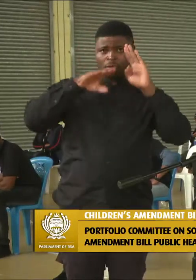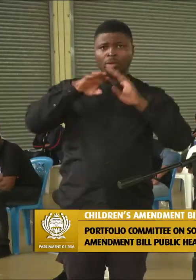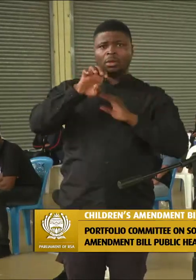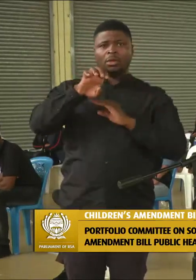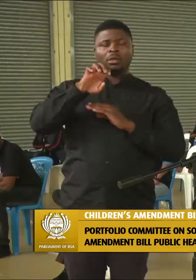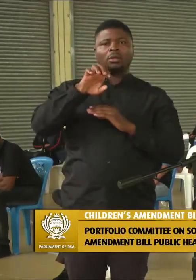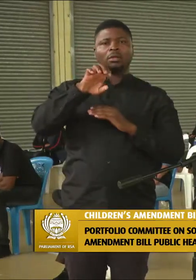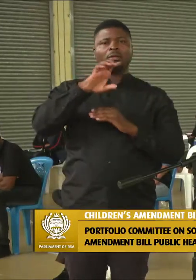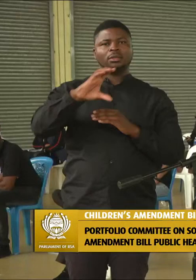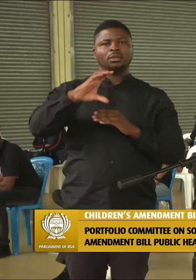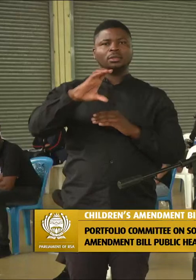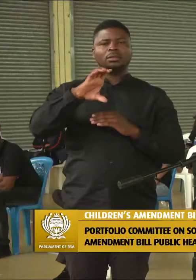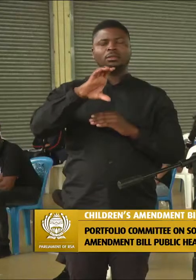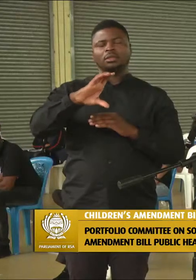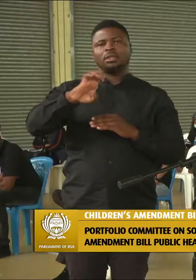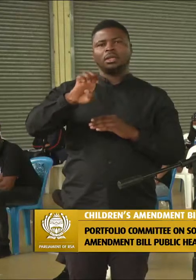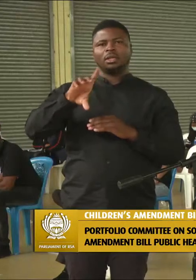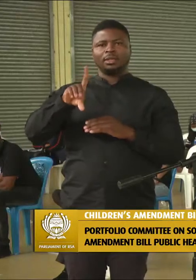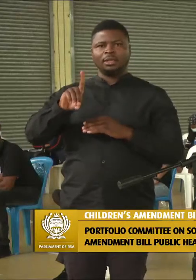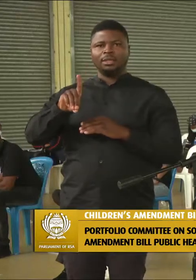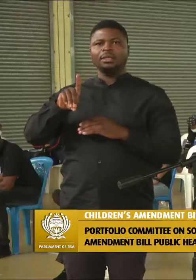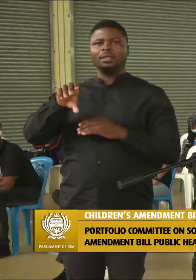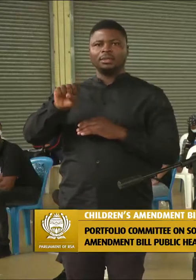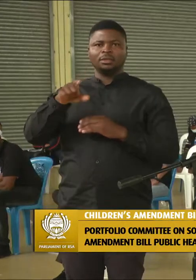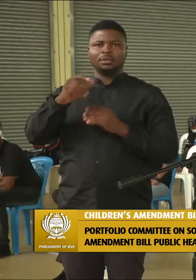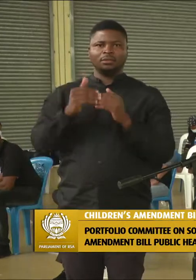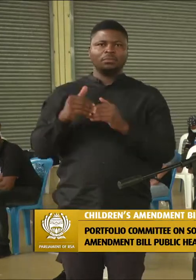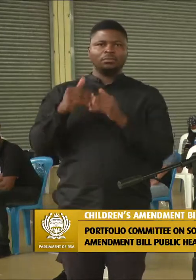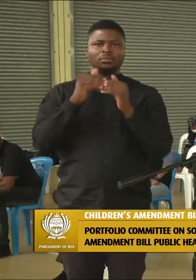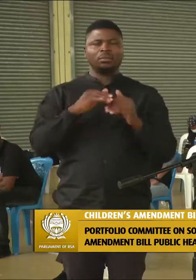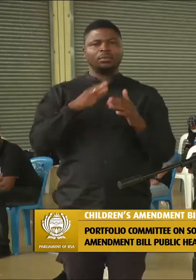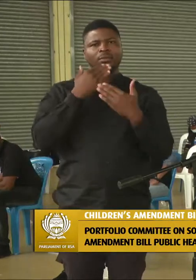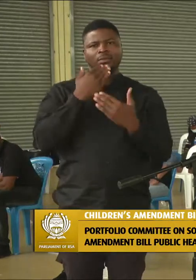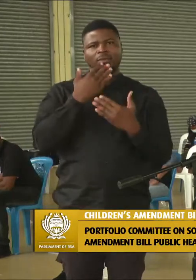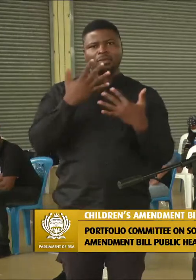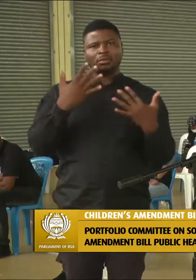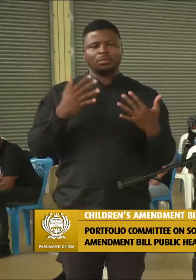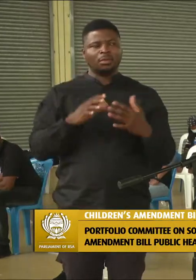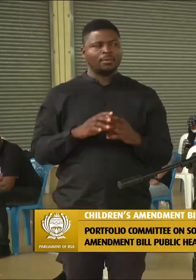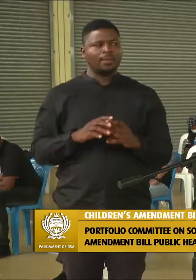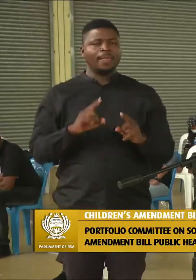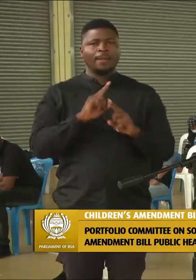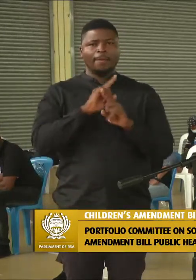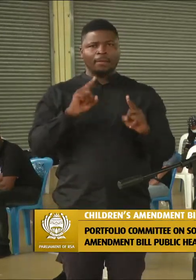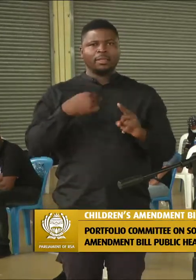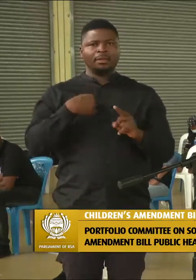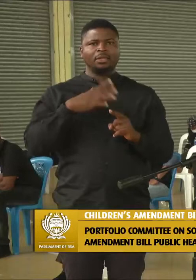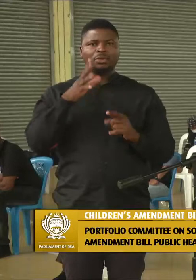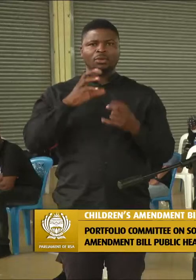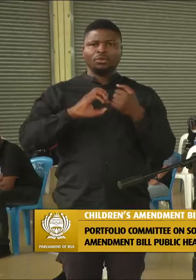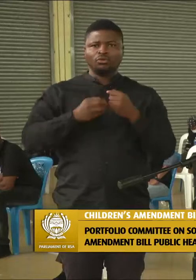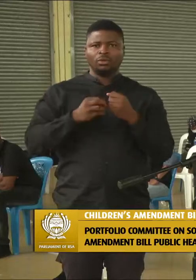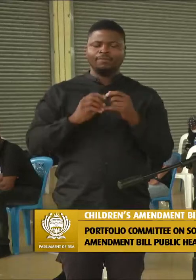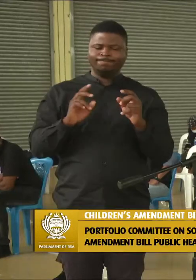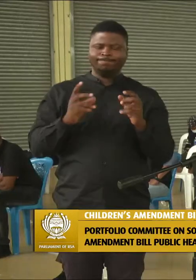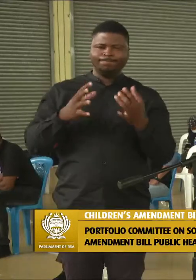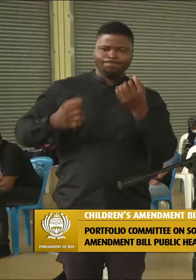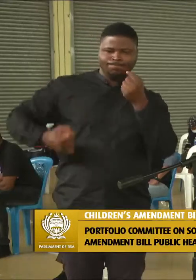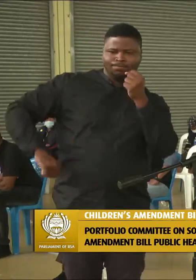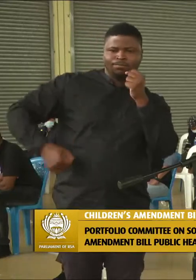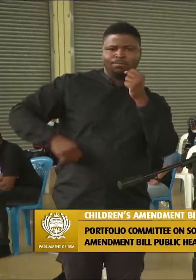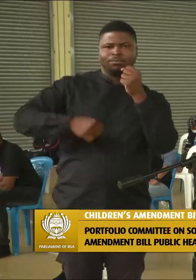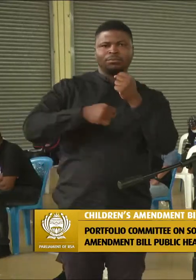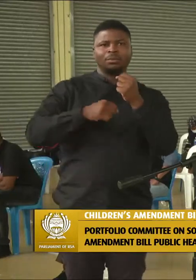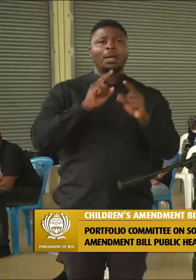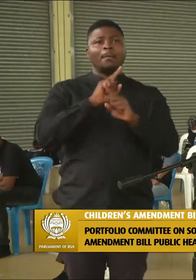us as ECDs. Okay. Ngizoba mfushane ngoba ngiyabona izulu seliyana. I'll be brief. I can see